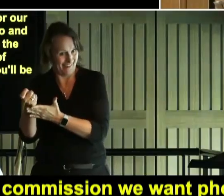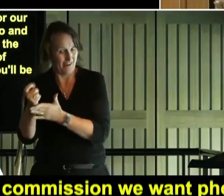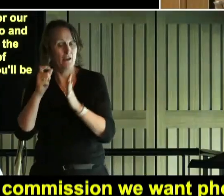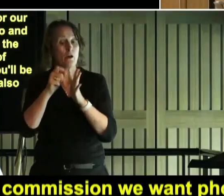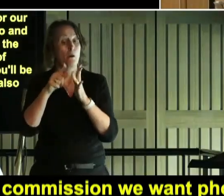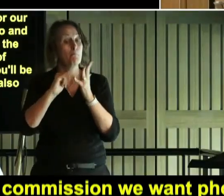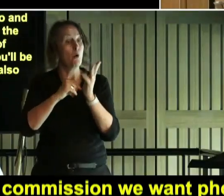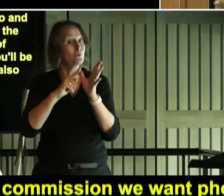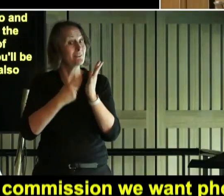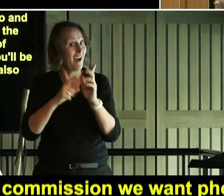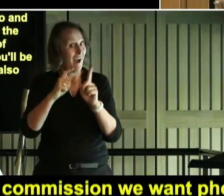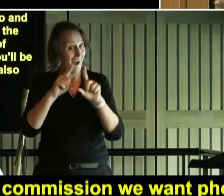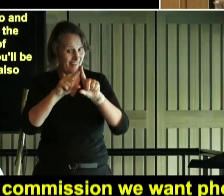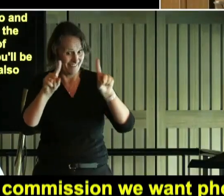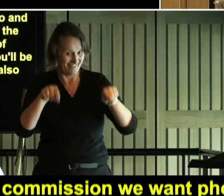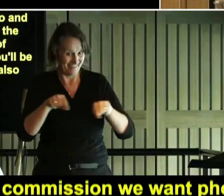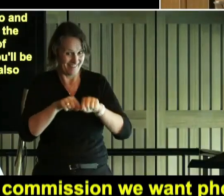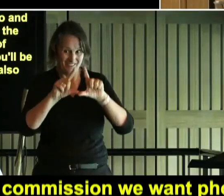postcard so that